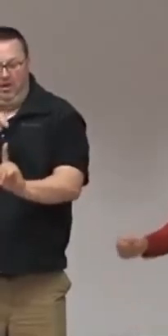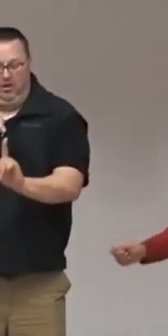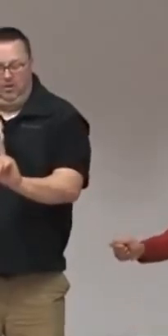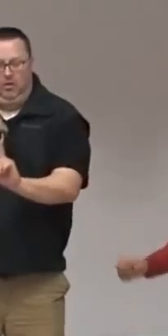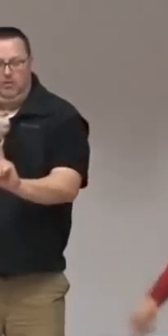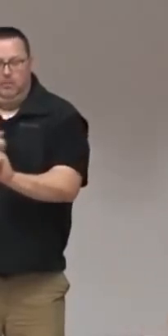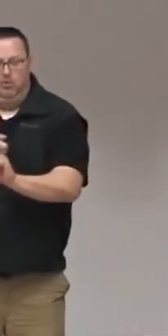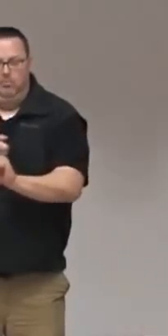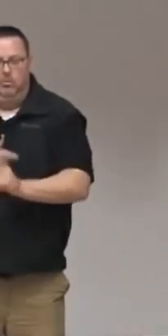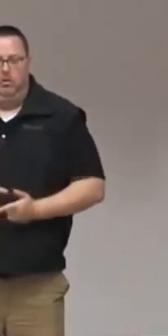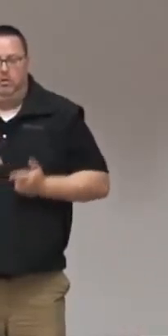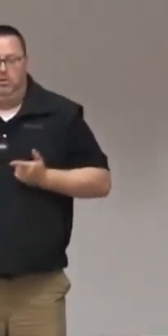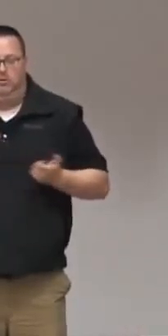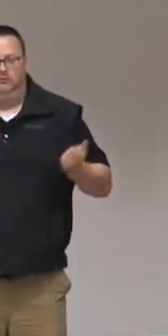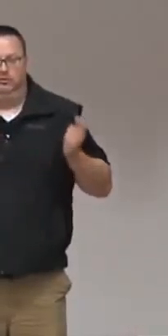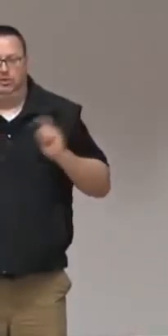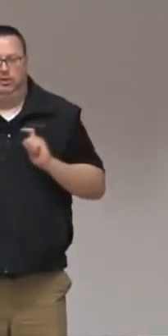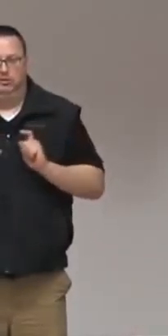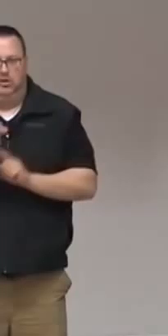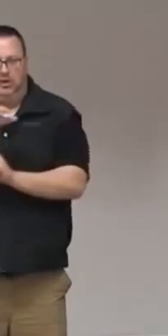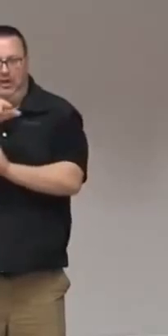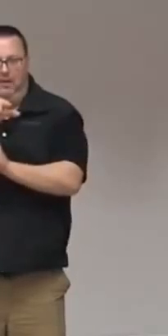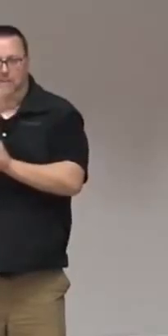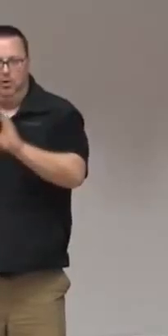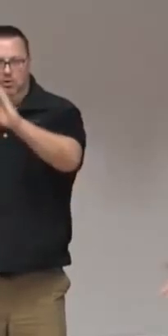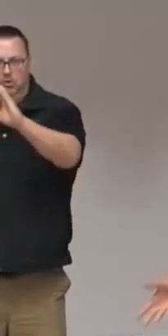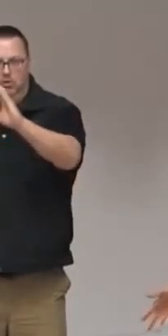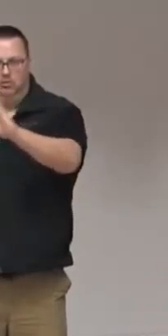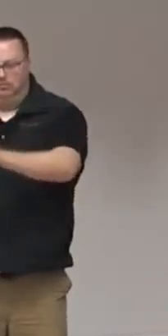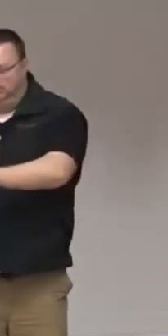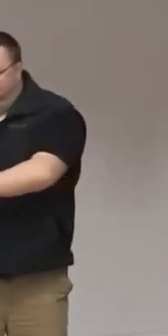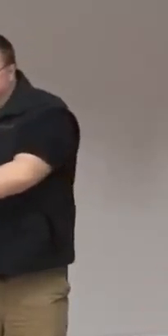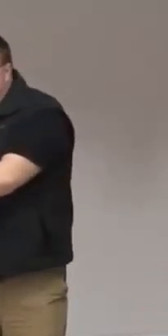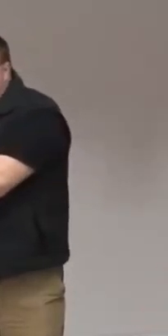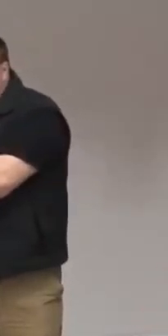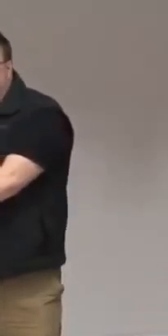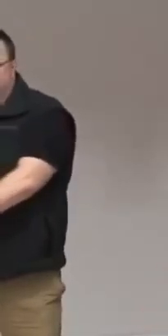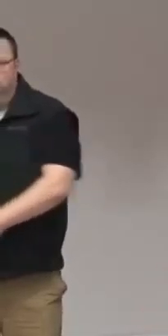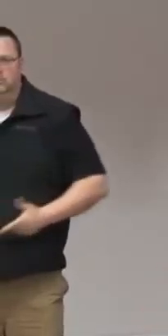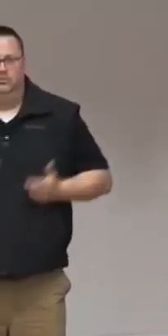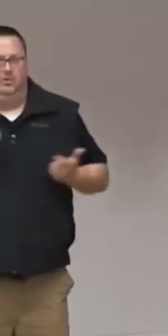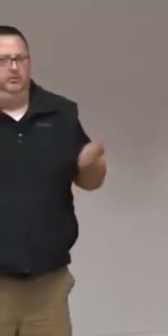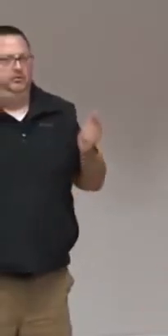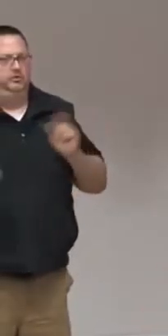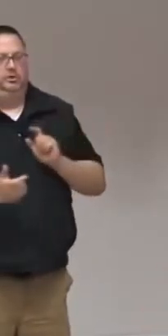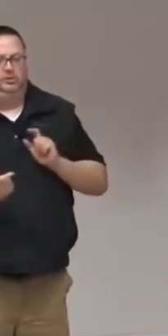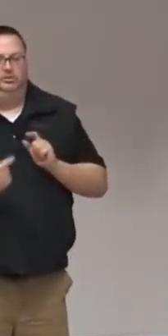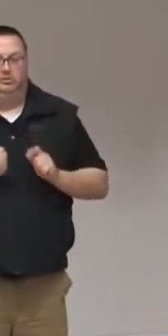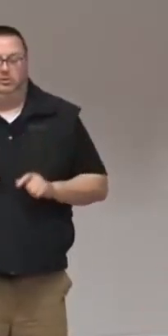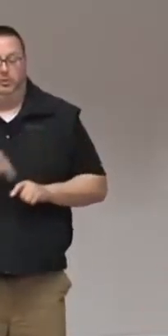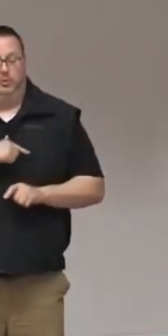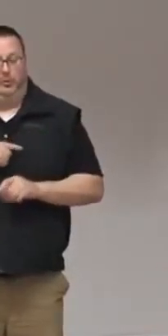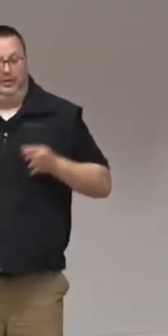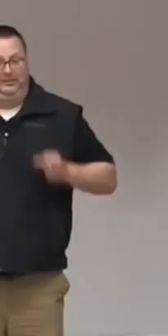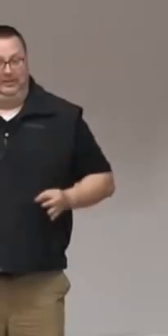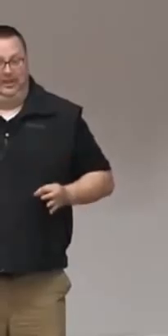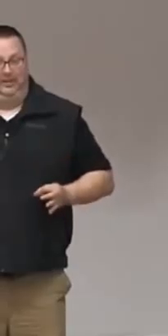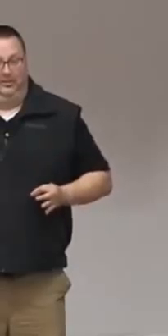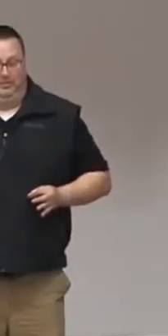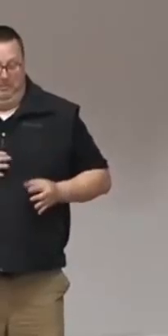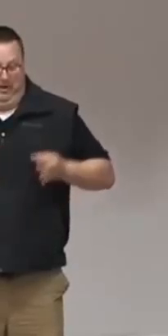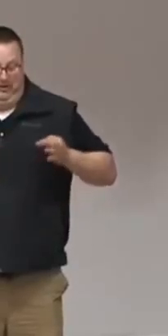put the camera down, and everything else changed. And we decided to do something. It wasn't really my idea. It was a woman by the name